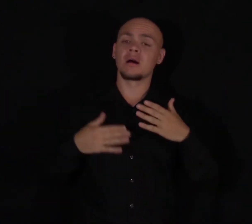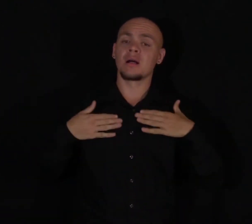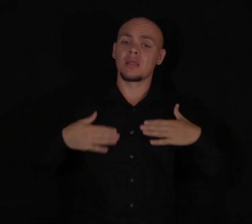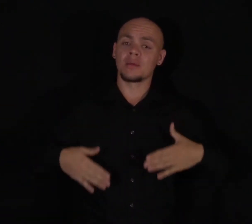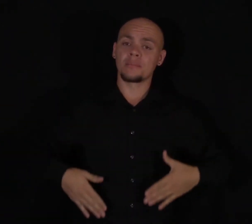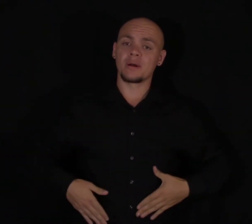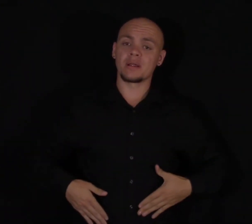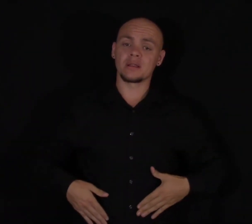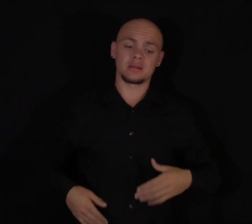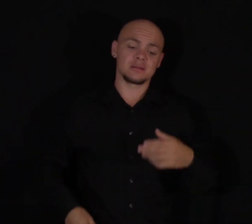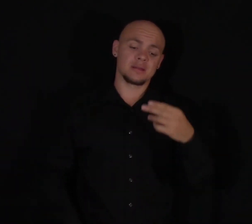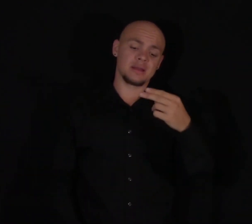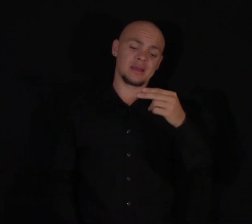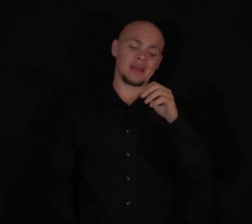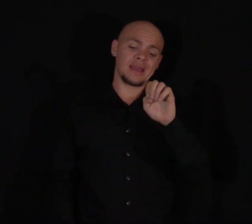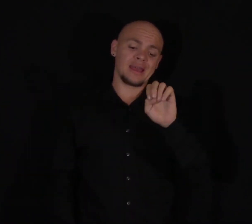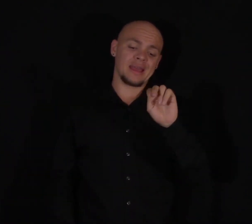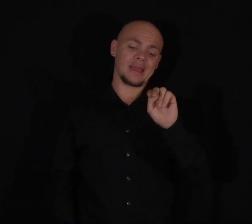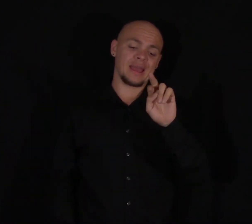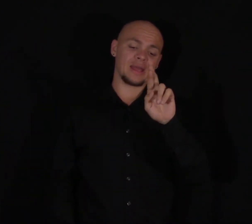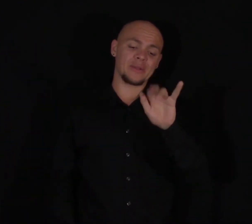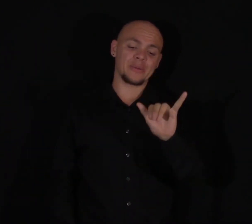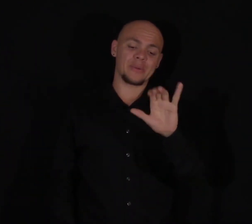of Henry Clerval stretched before me.